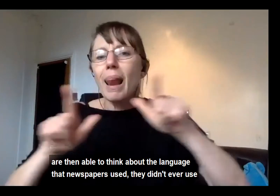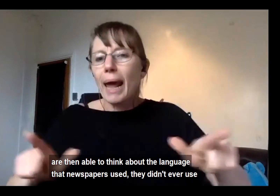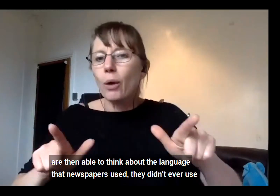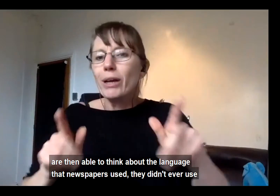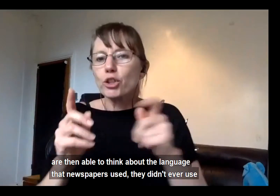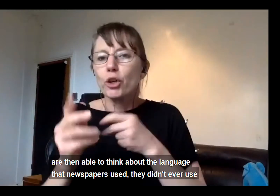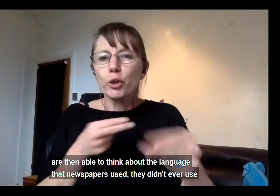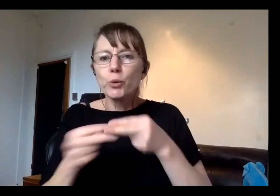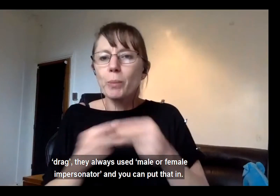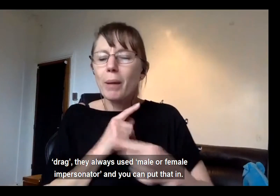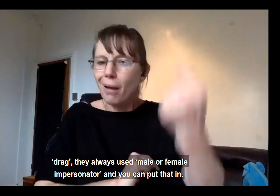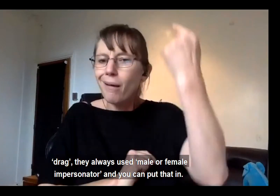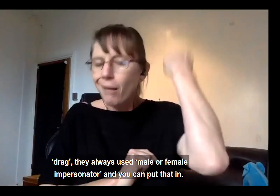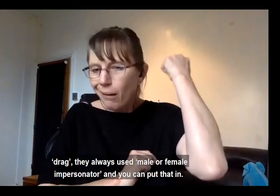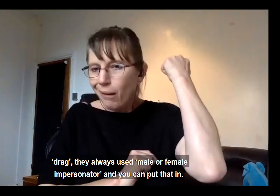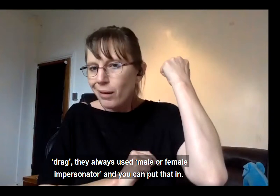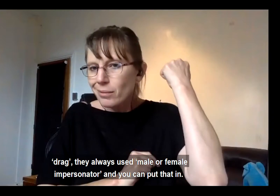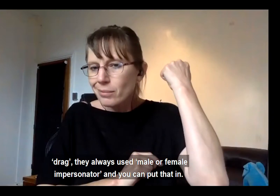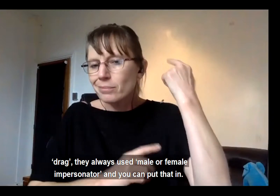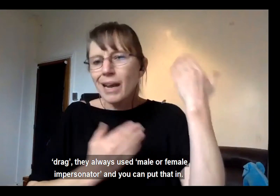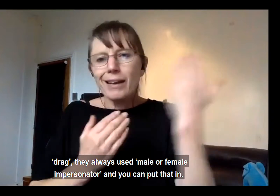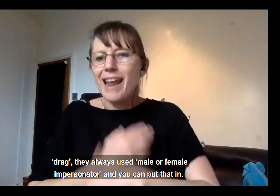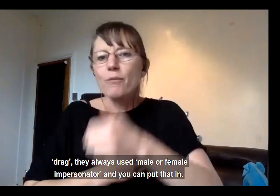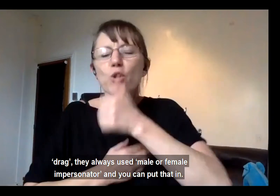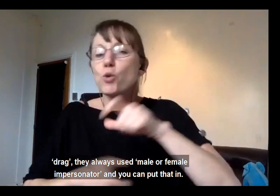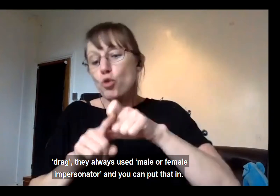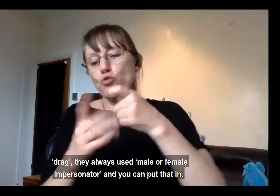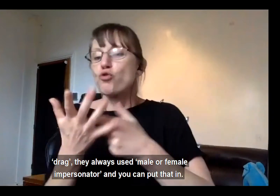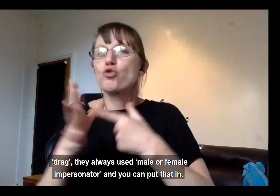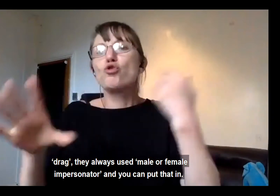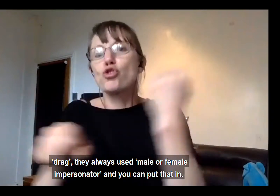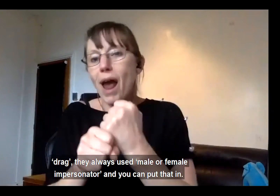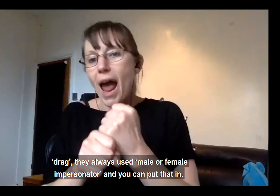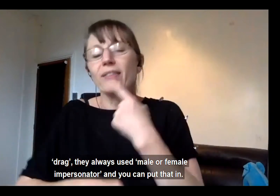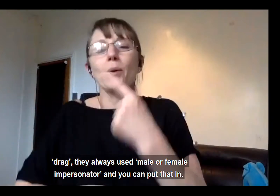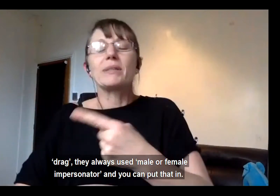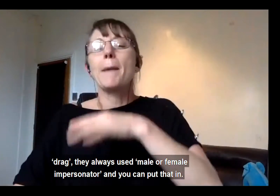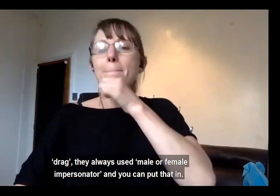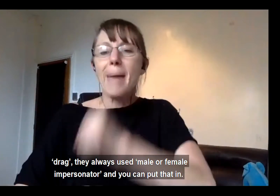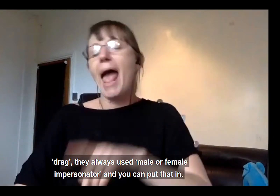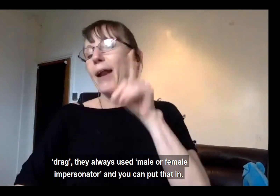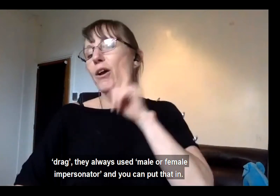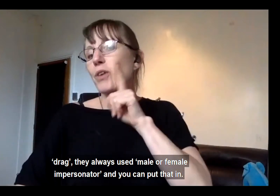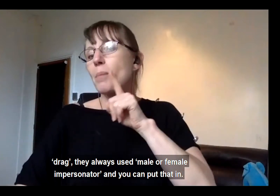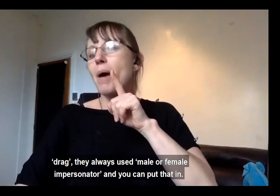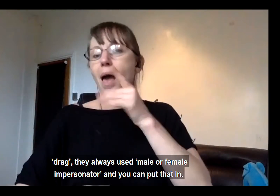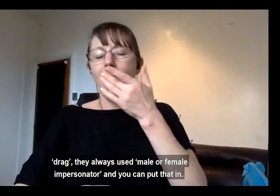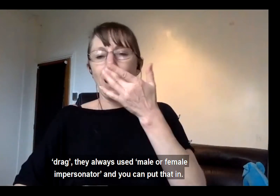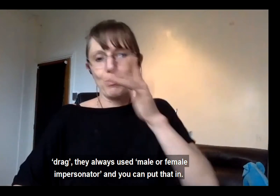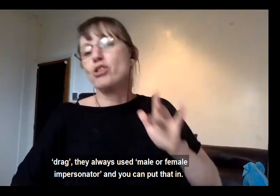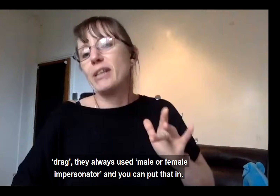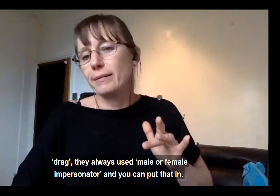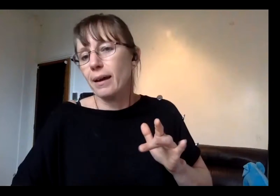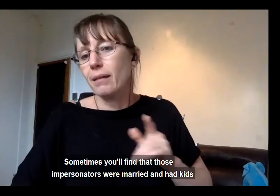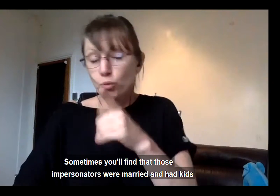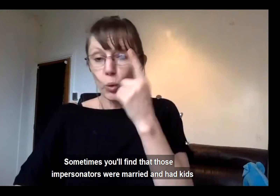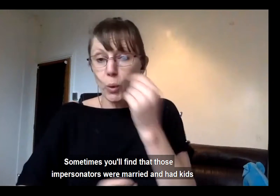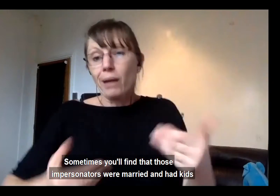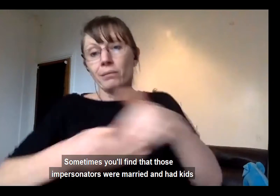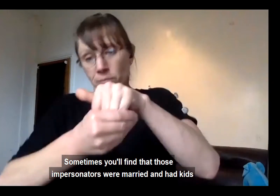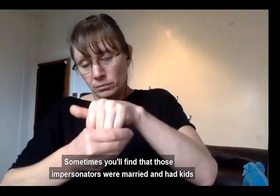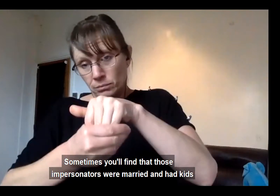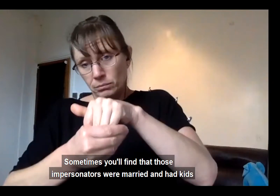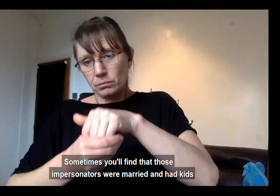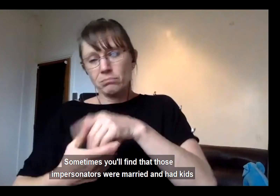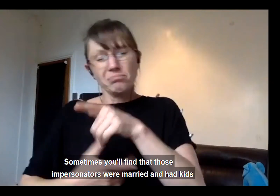newspapers used. They didn't ever use drag, they always used male or female impersonator. And you can put that in.